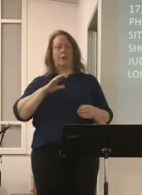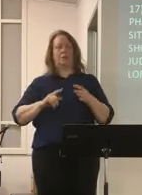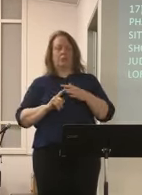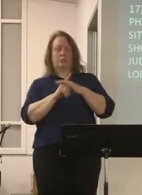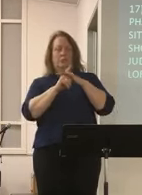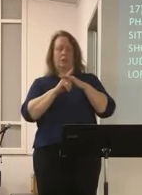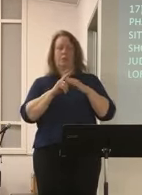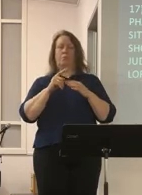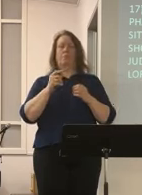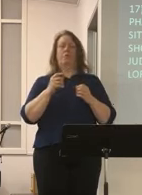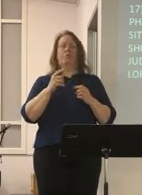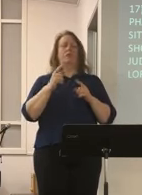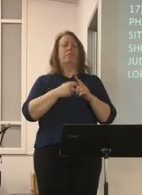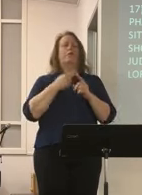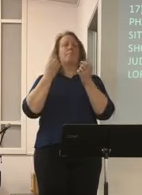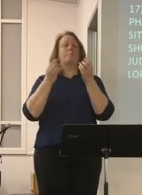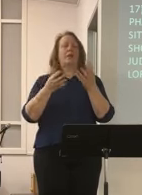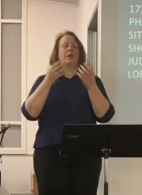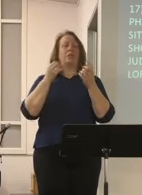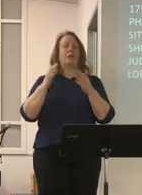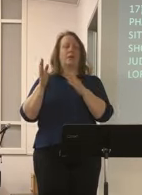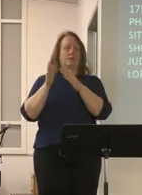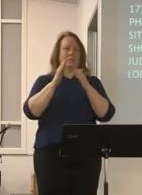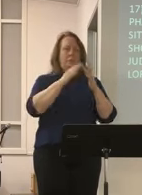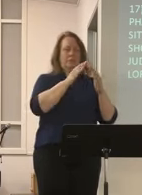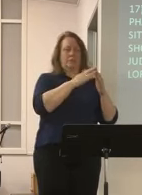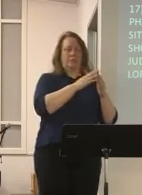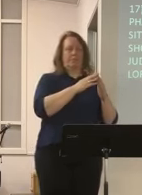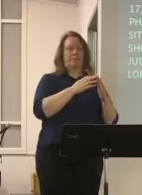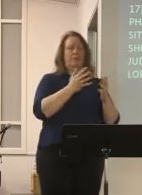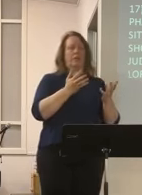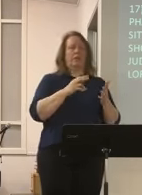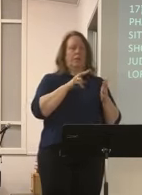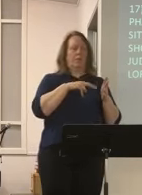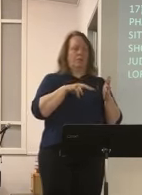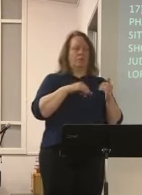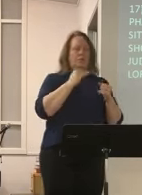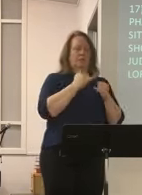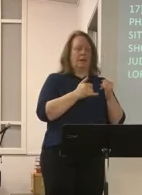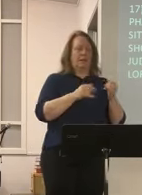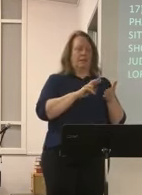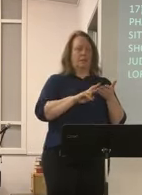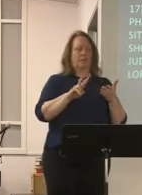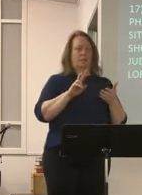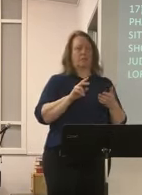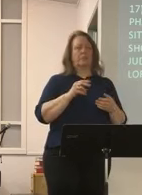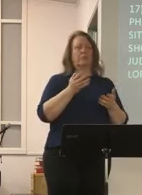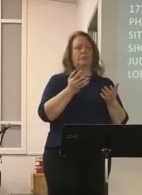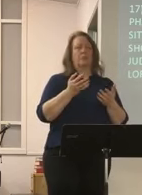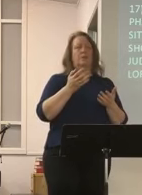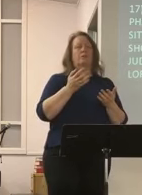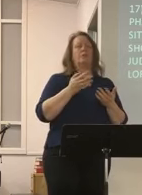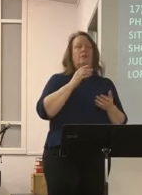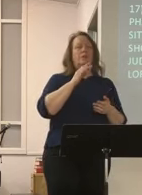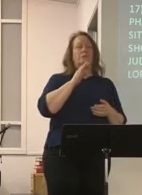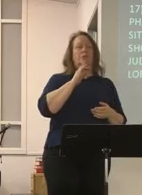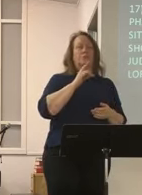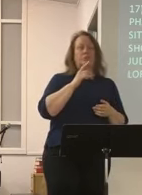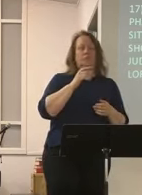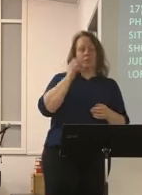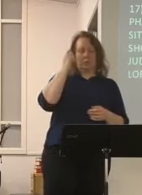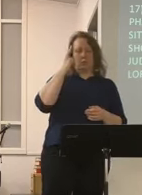Judea, as well as from Jerusalem. And then I want to read this last verse, because I want to make sure you understand this last sentence. And